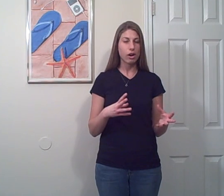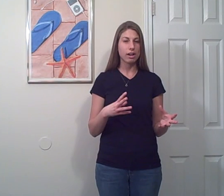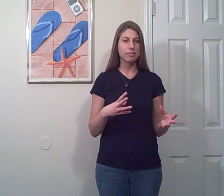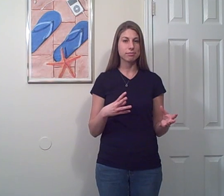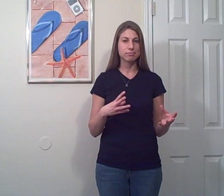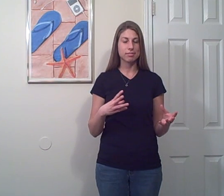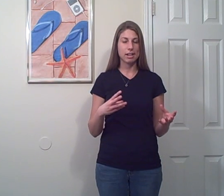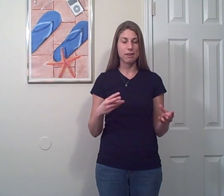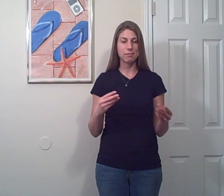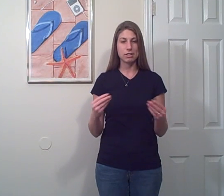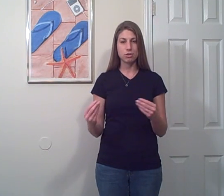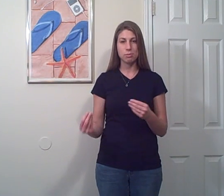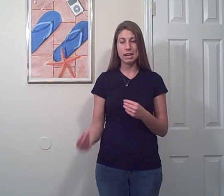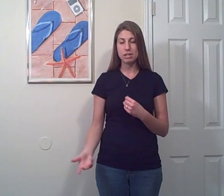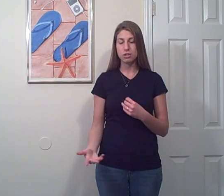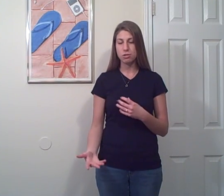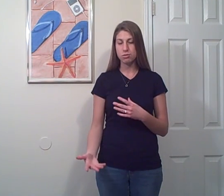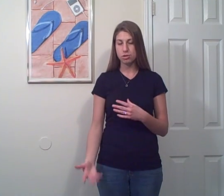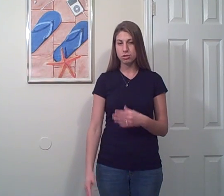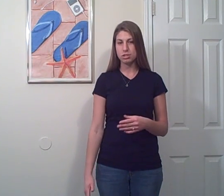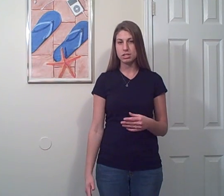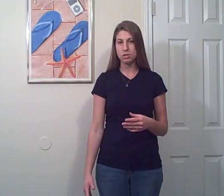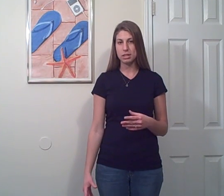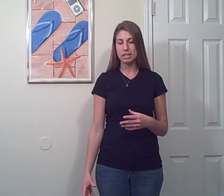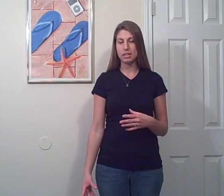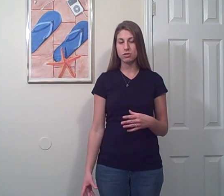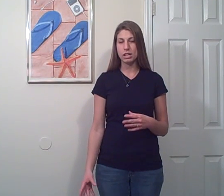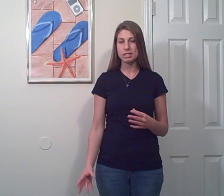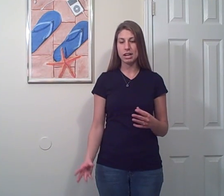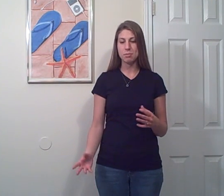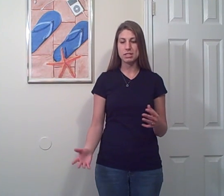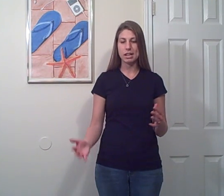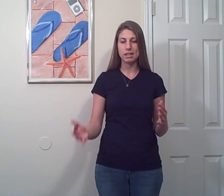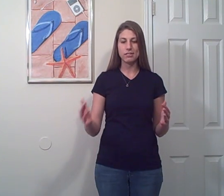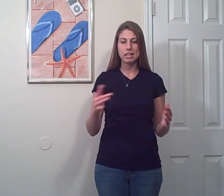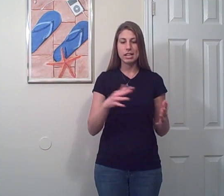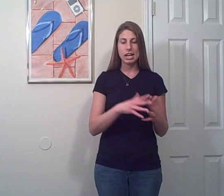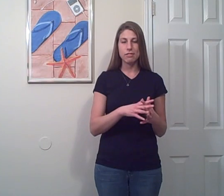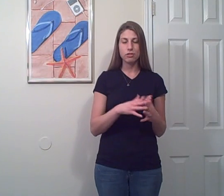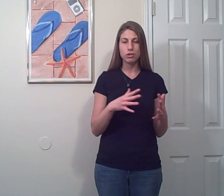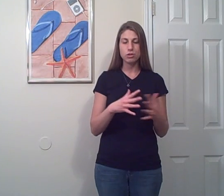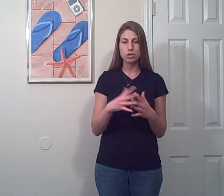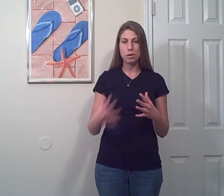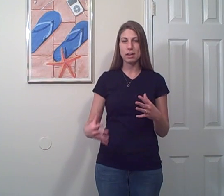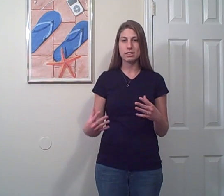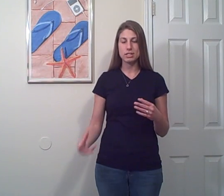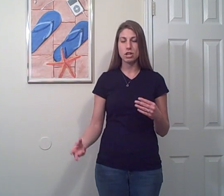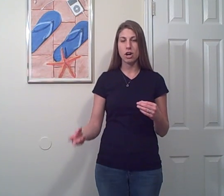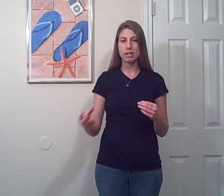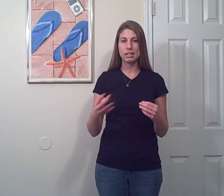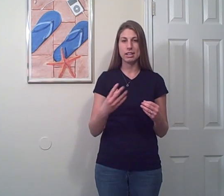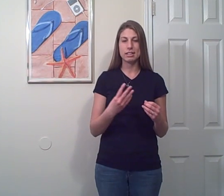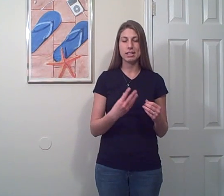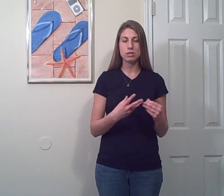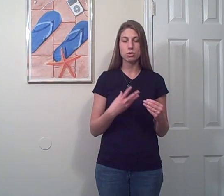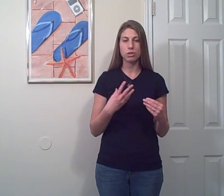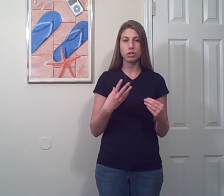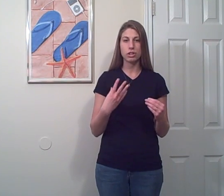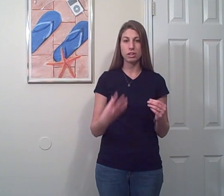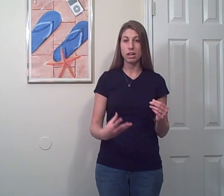or that you may choose to do at the end of track time is kind of infused throughout the song, and kids will learn a